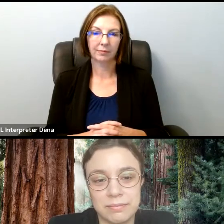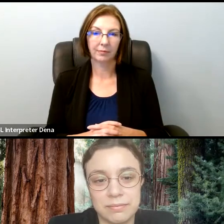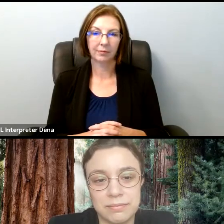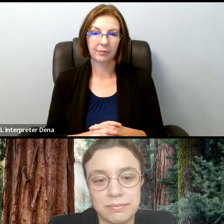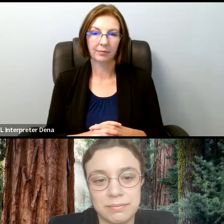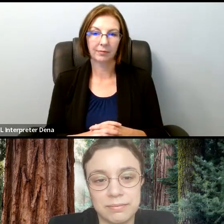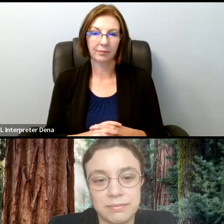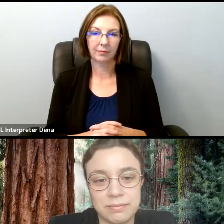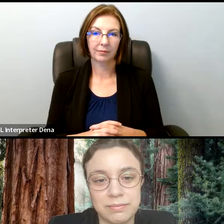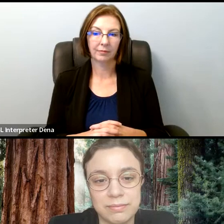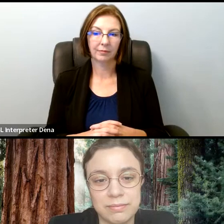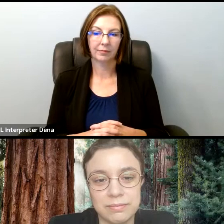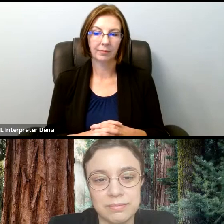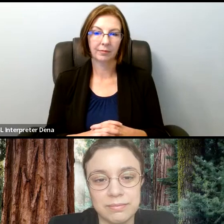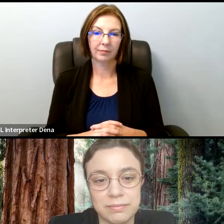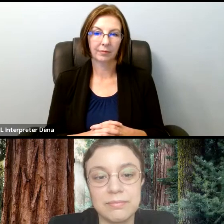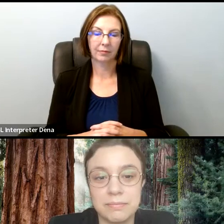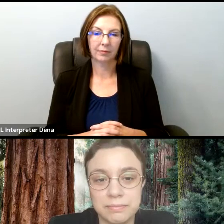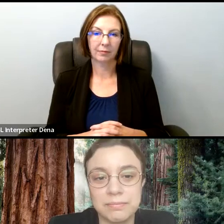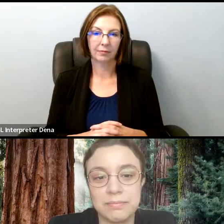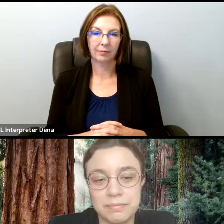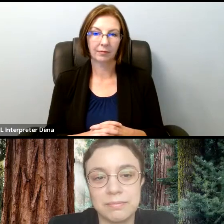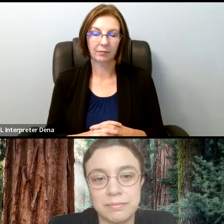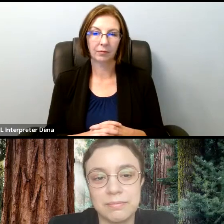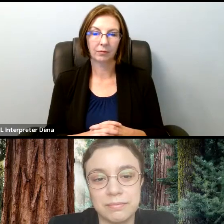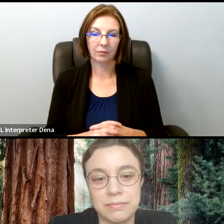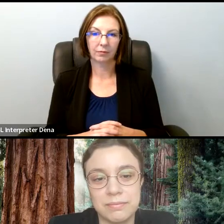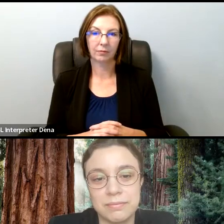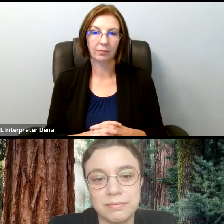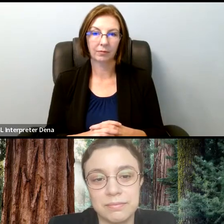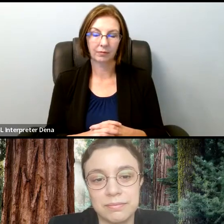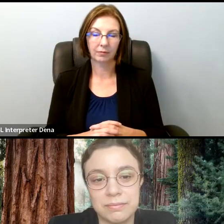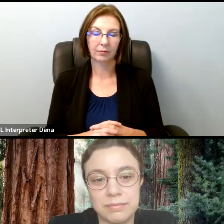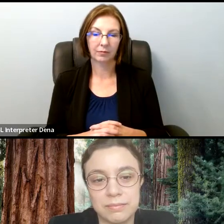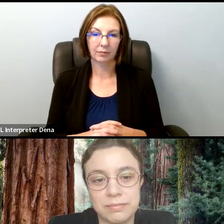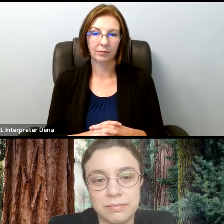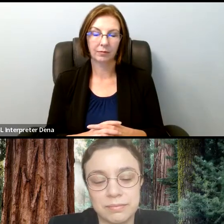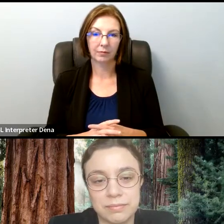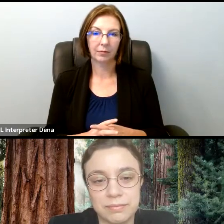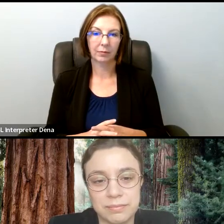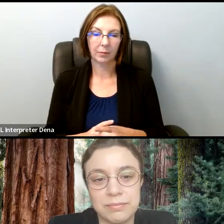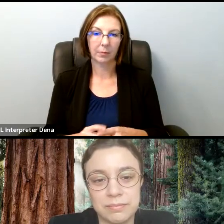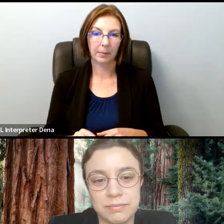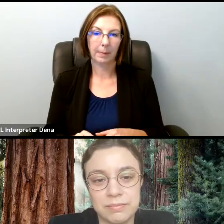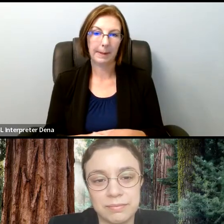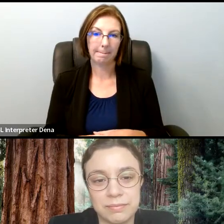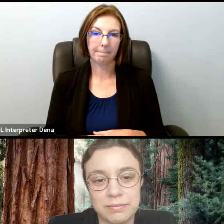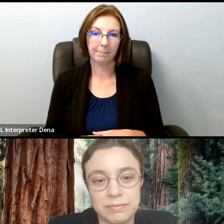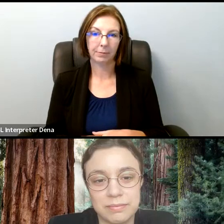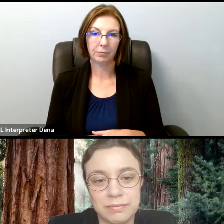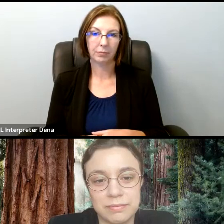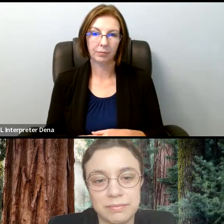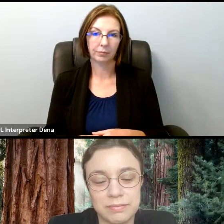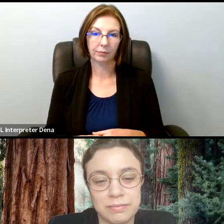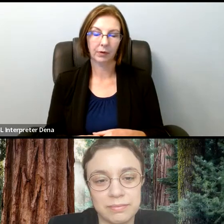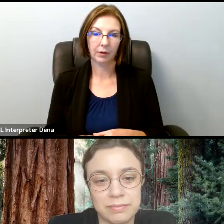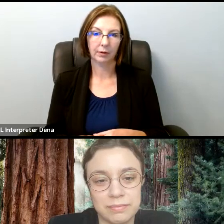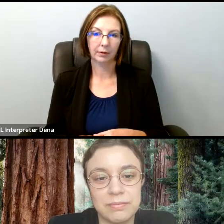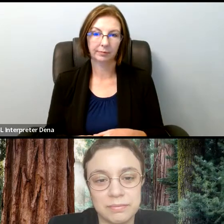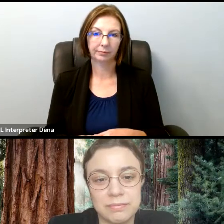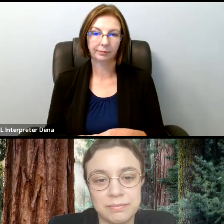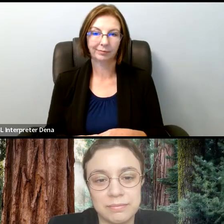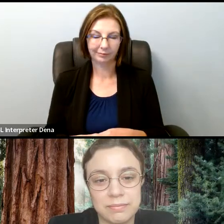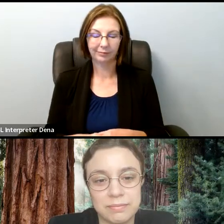that actually is a really important driver for making change and understanding if you need to do better. And so I think you're exactly